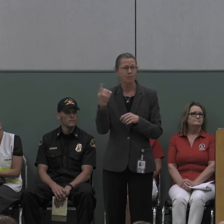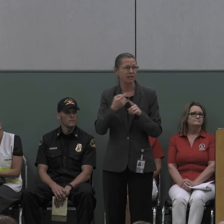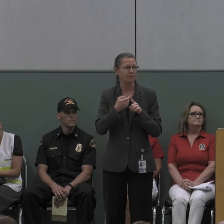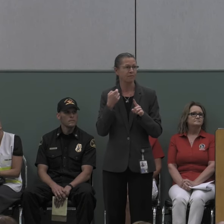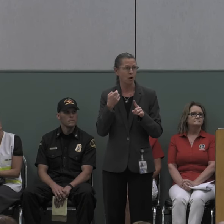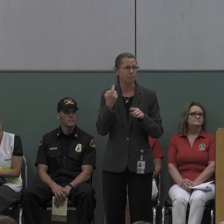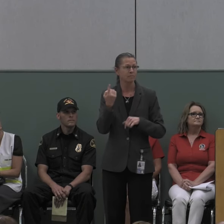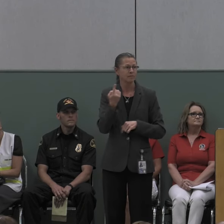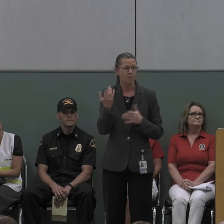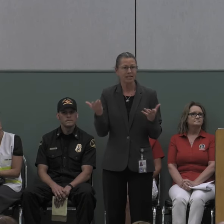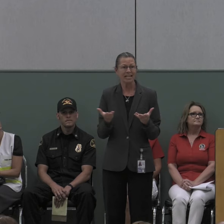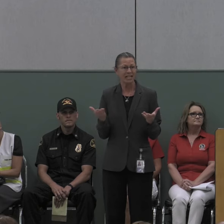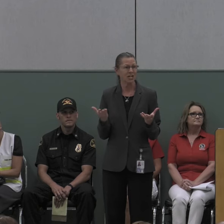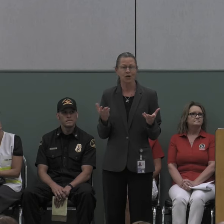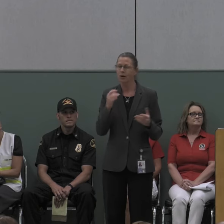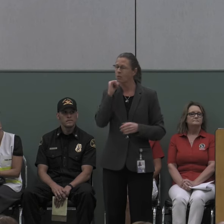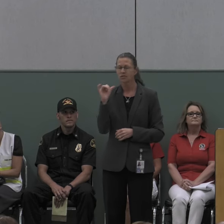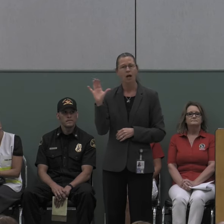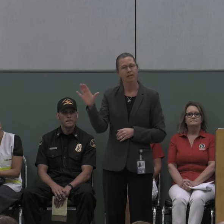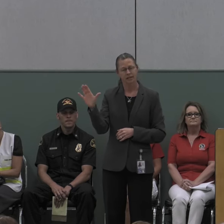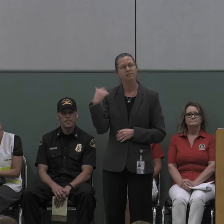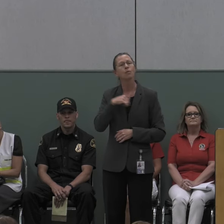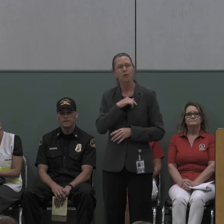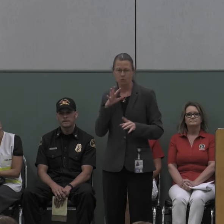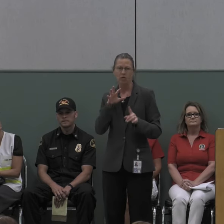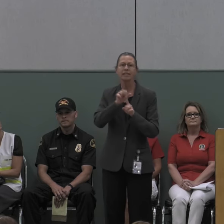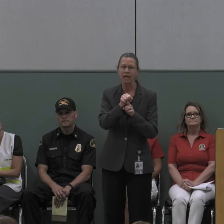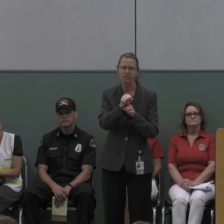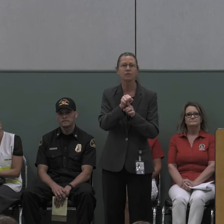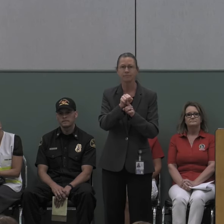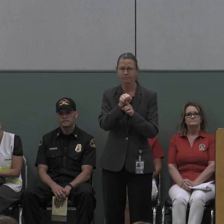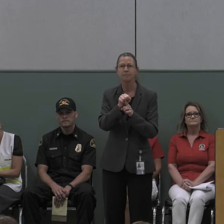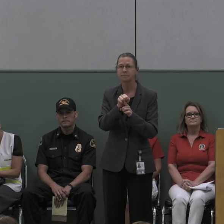his. We'll catch him.